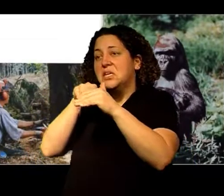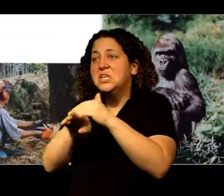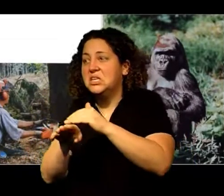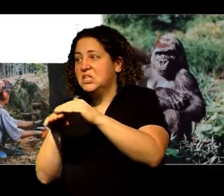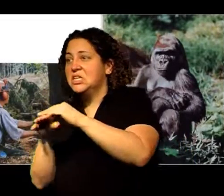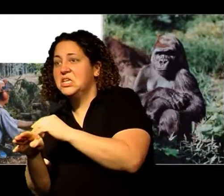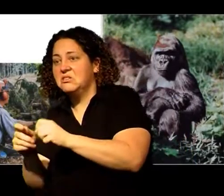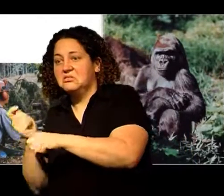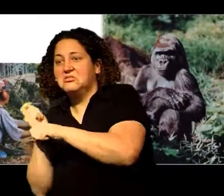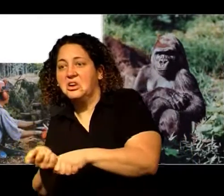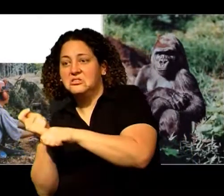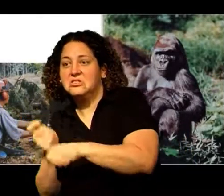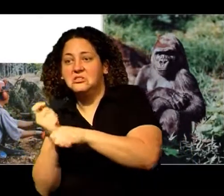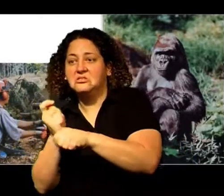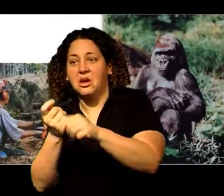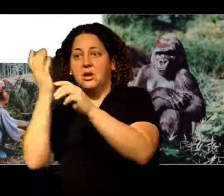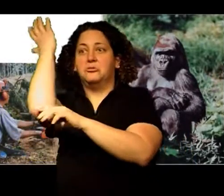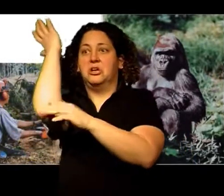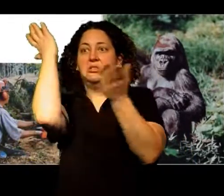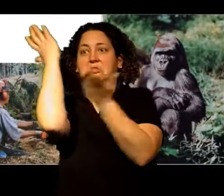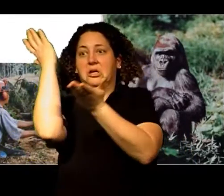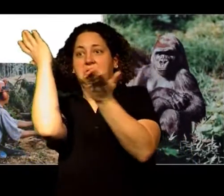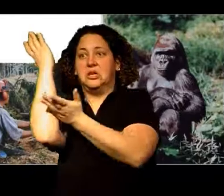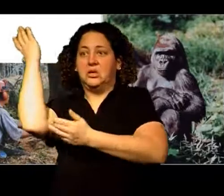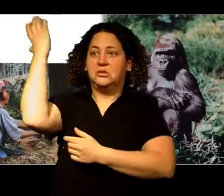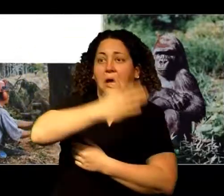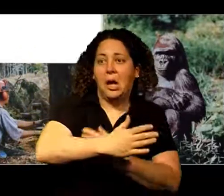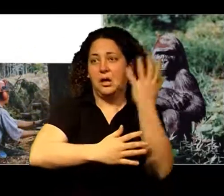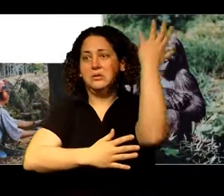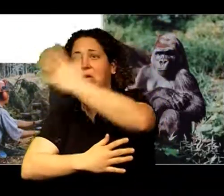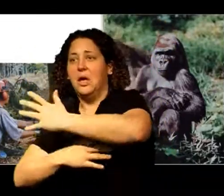Oh, but many of the forests are being cut down.